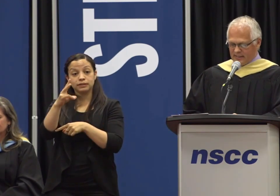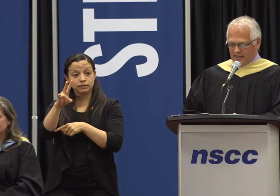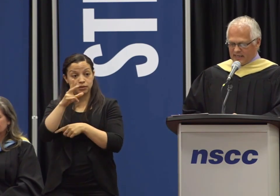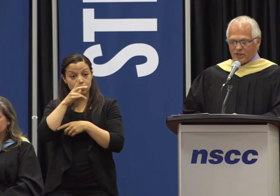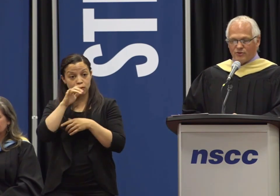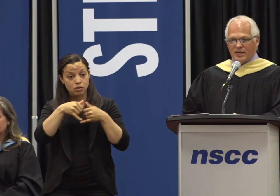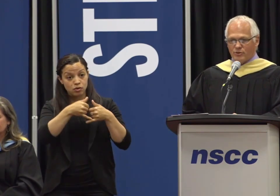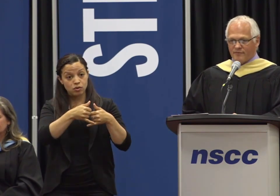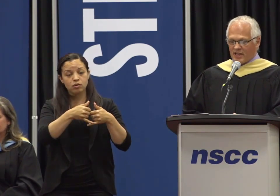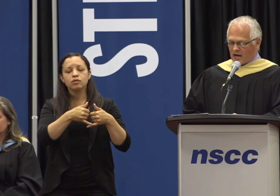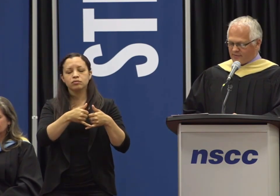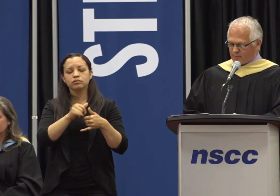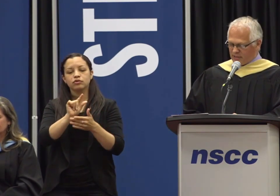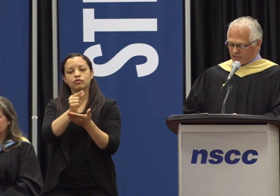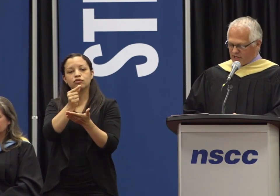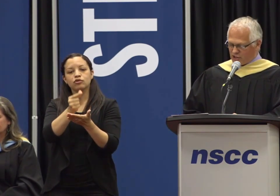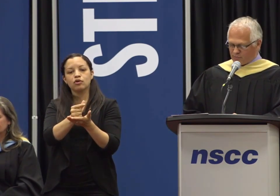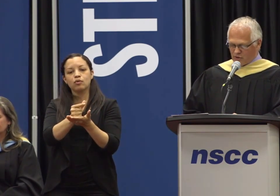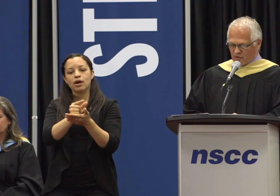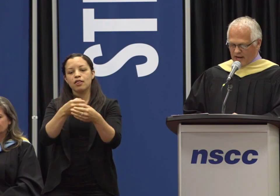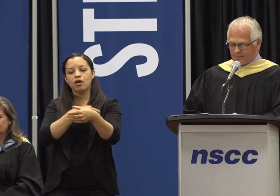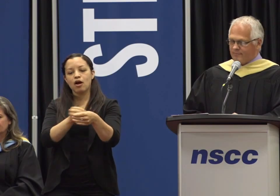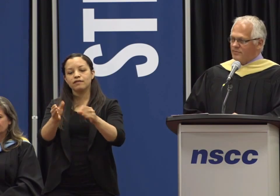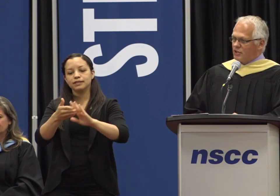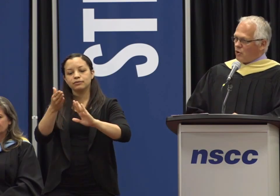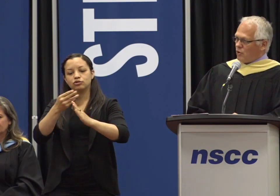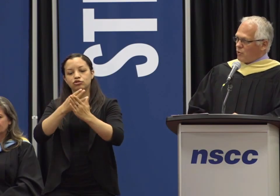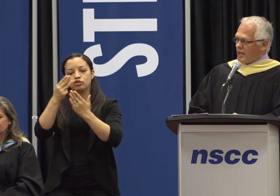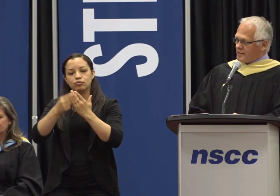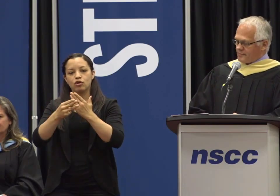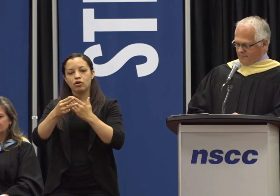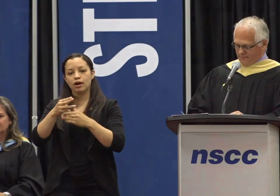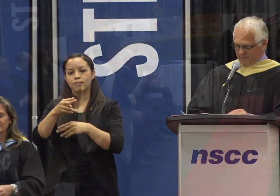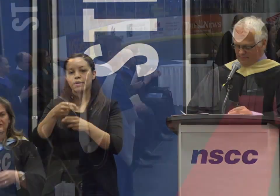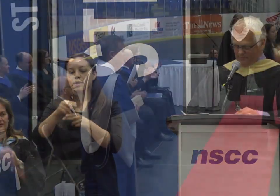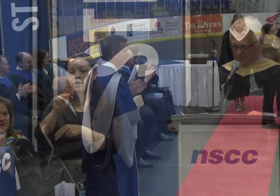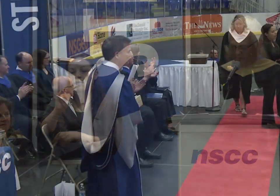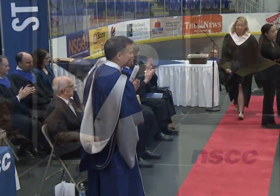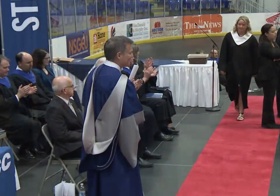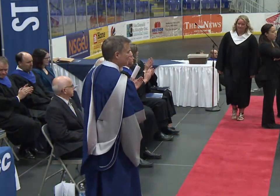2017 is a graduate of the Office Administration program, Nicole Quinn.